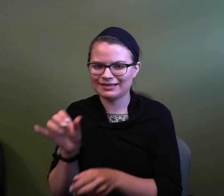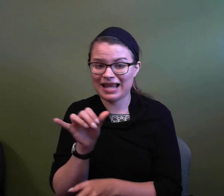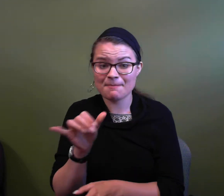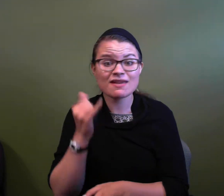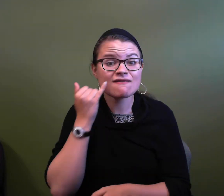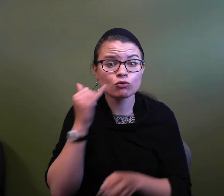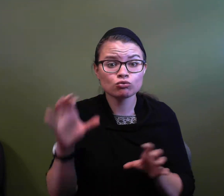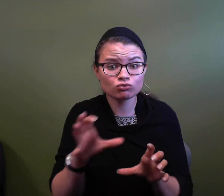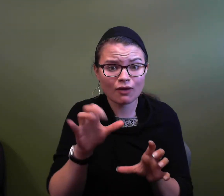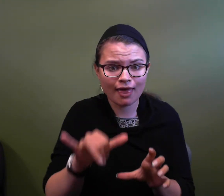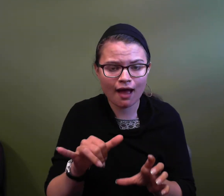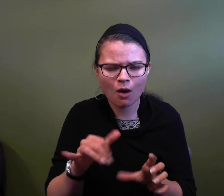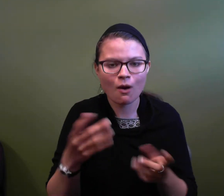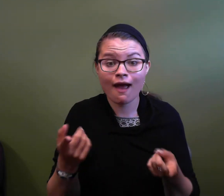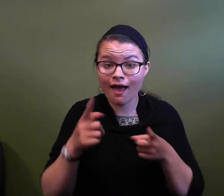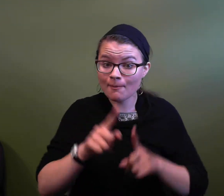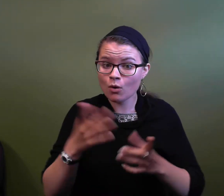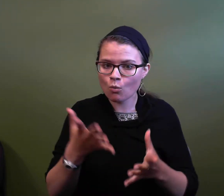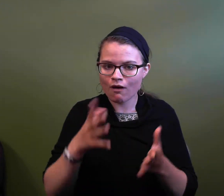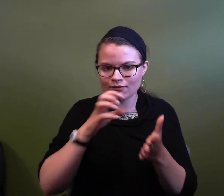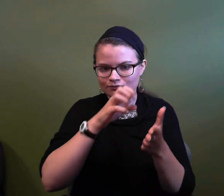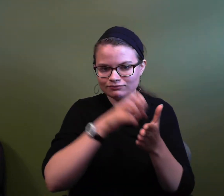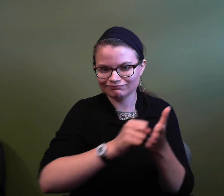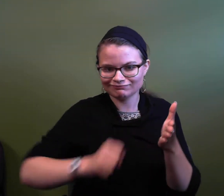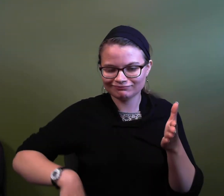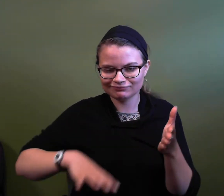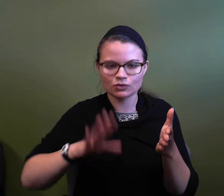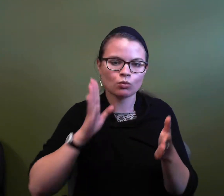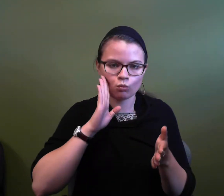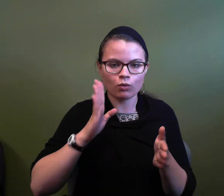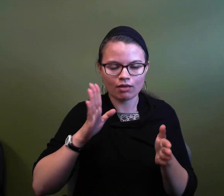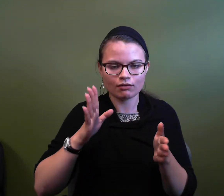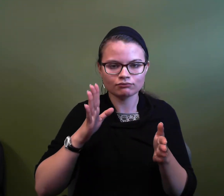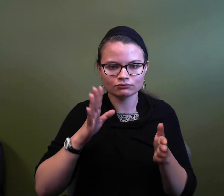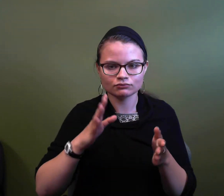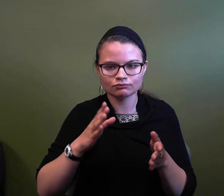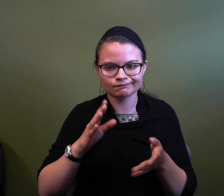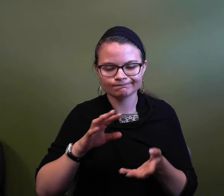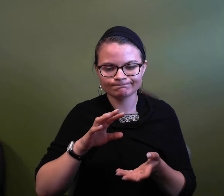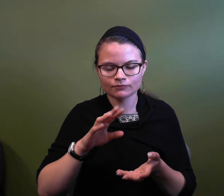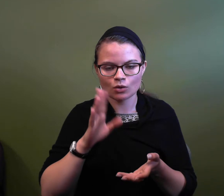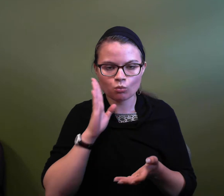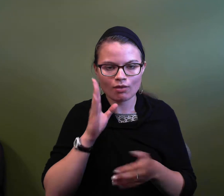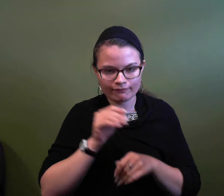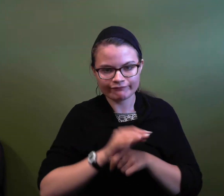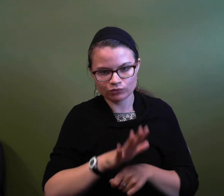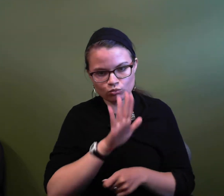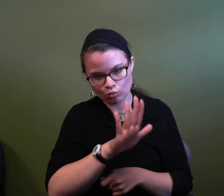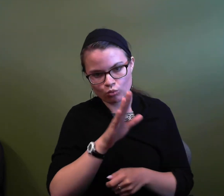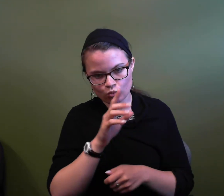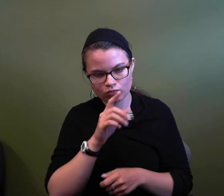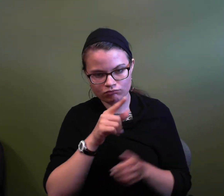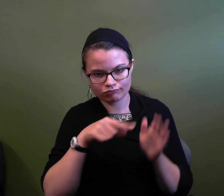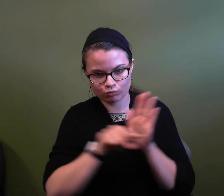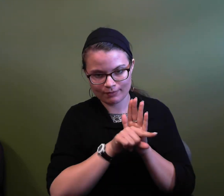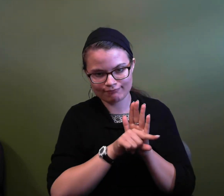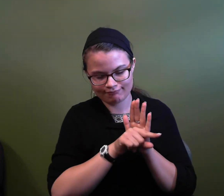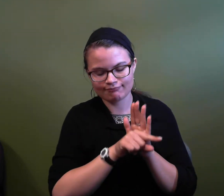university, because you're not showing your abilities, you're just copying what somebody else has said or what the